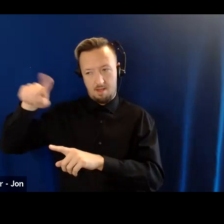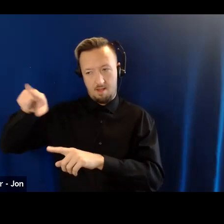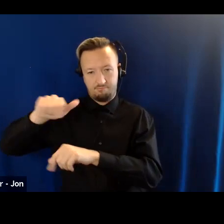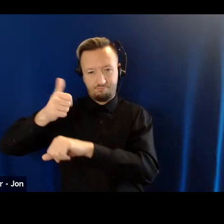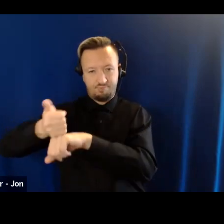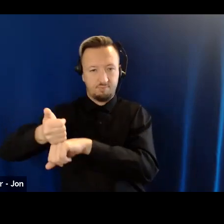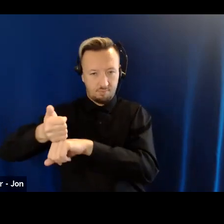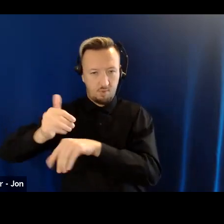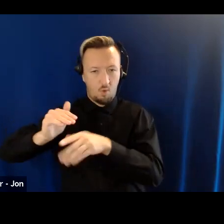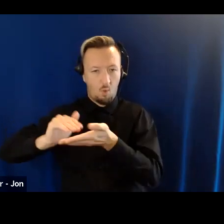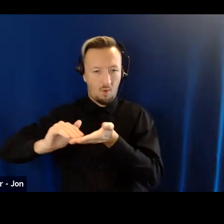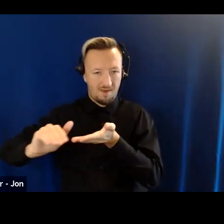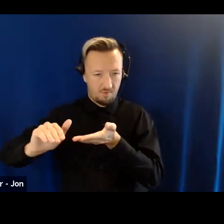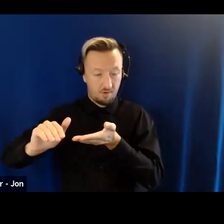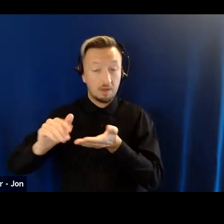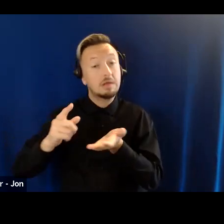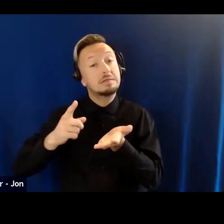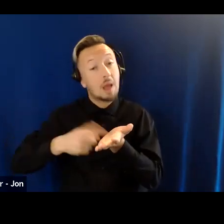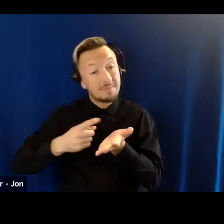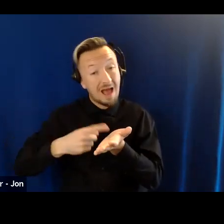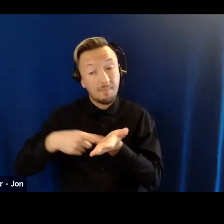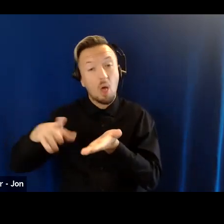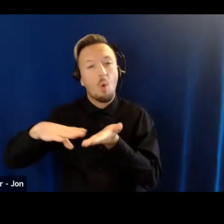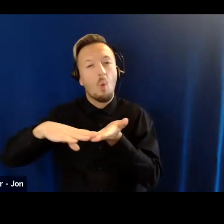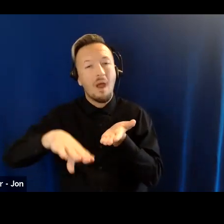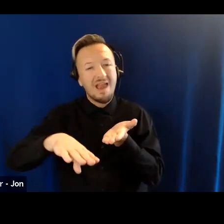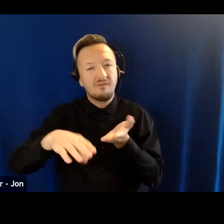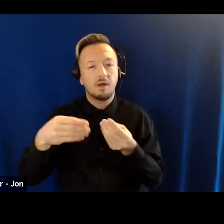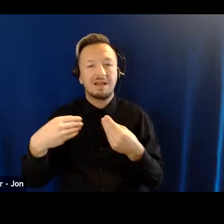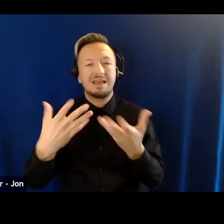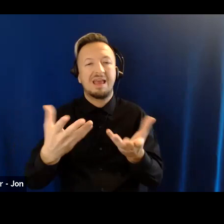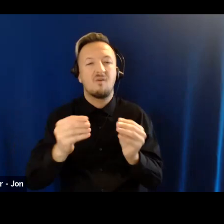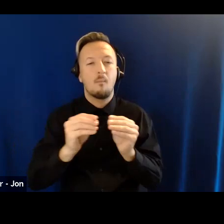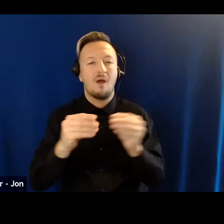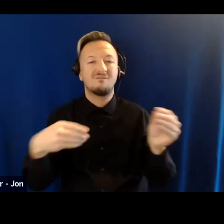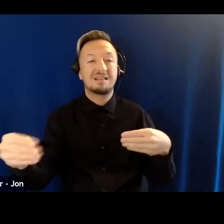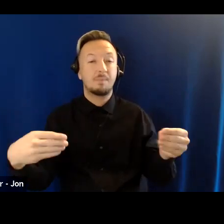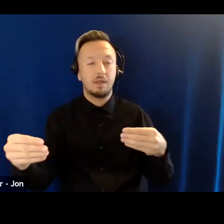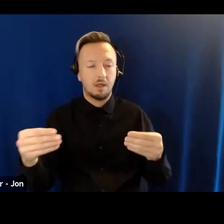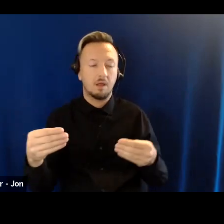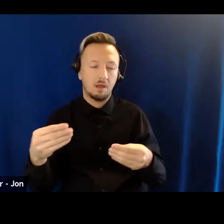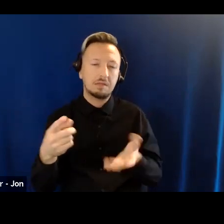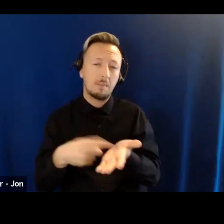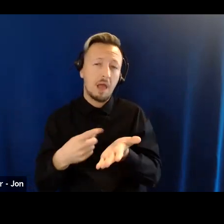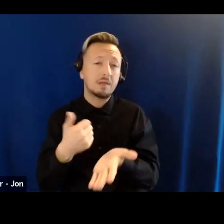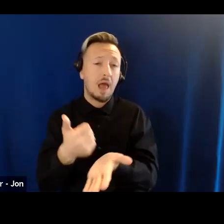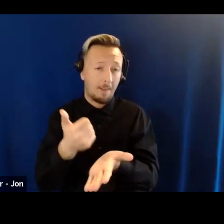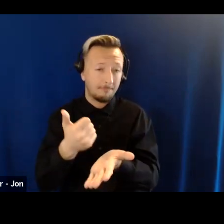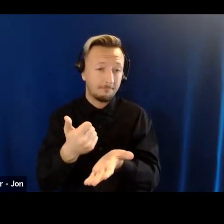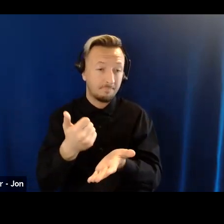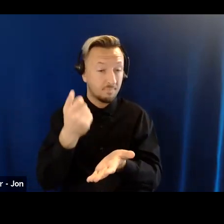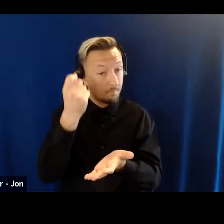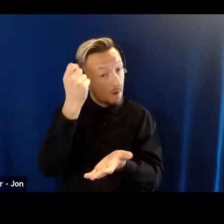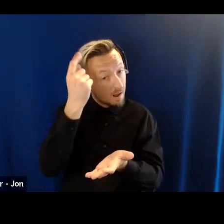can be very helpful in disasters, since there are no waivers to civil